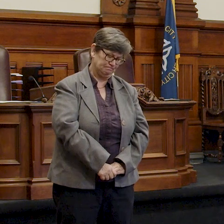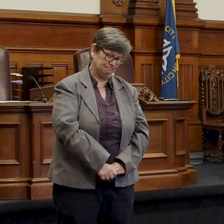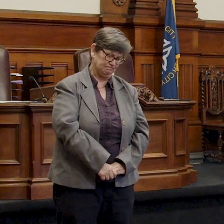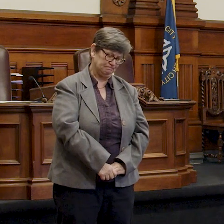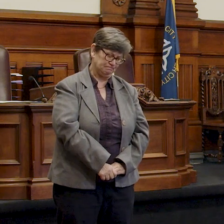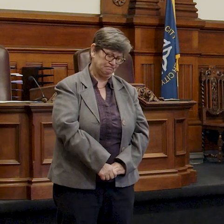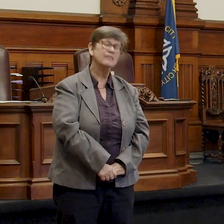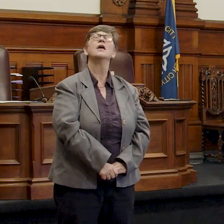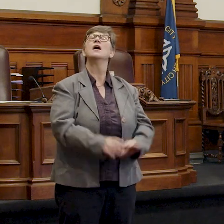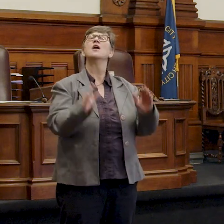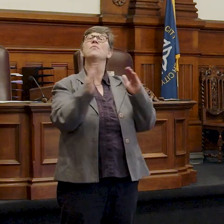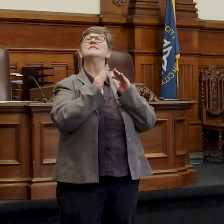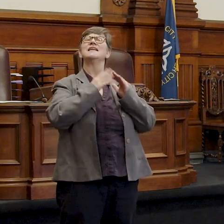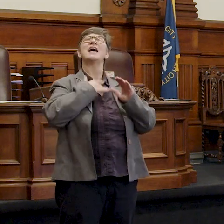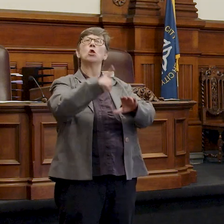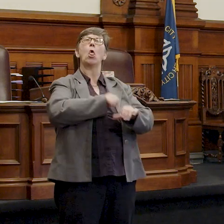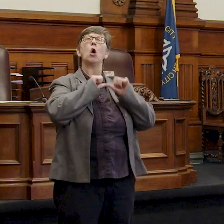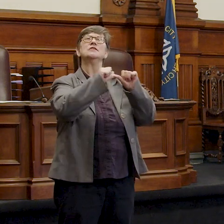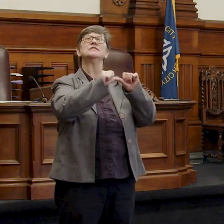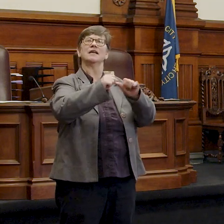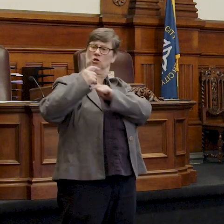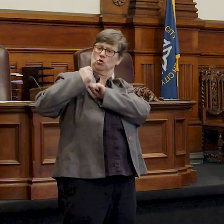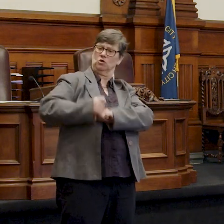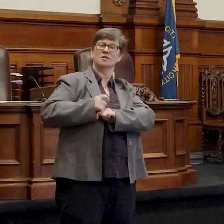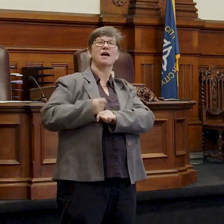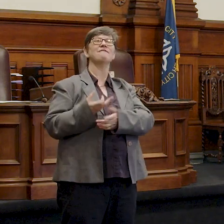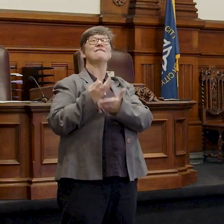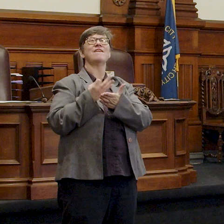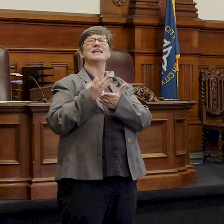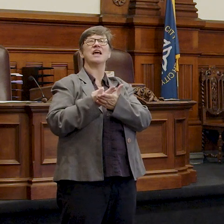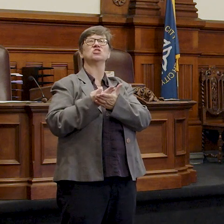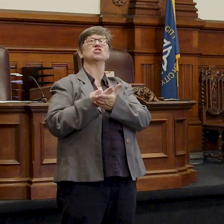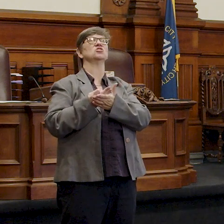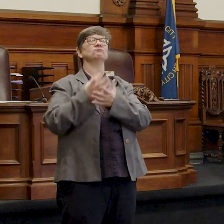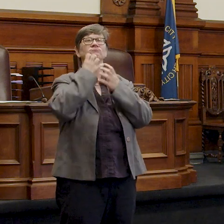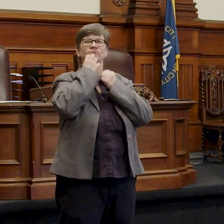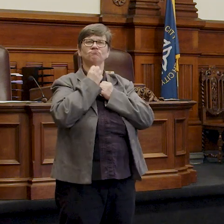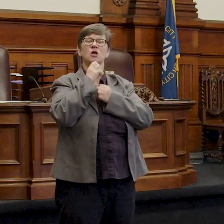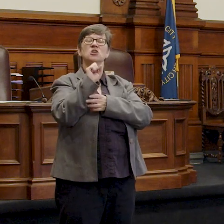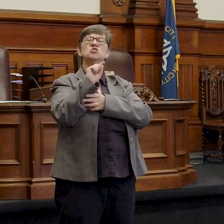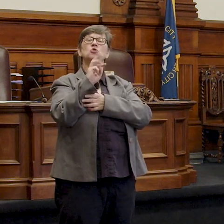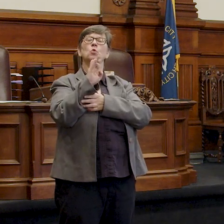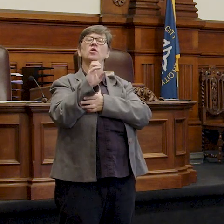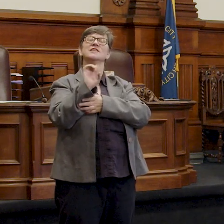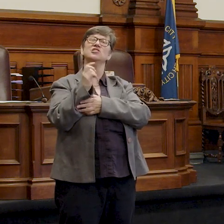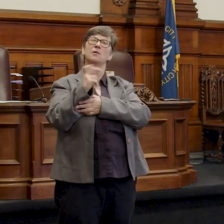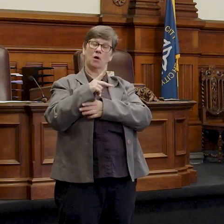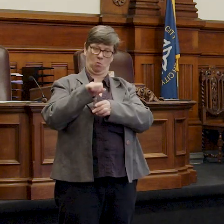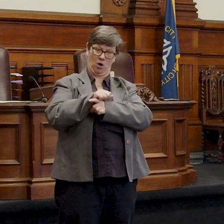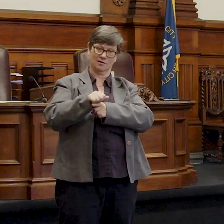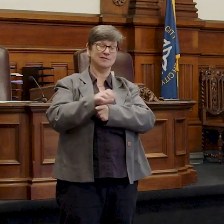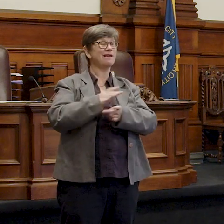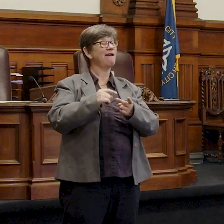The city has a long-standing tradition of financial stewardship practices, and bolstered by the continued strength of sales